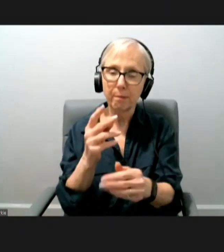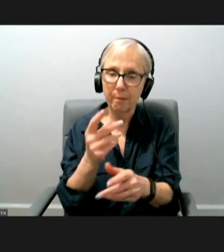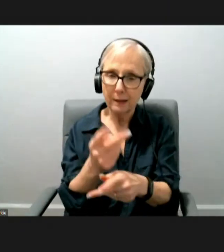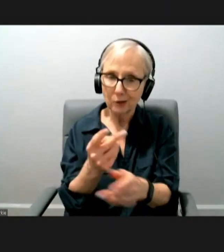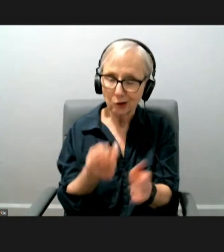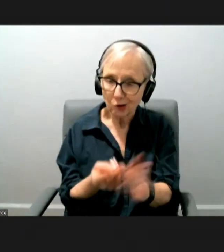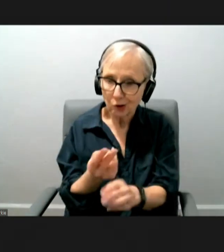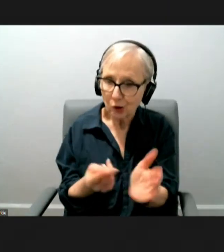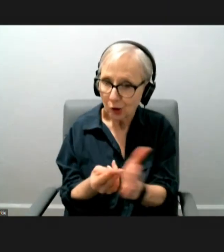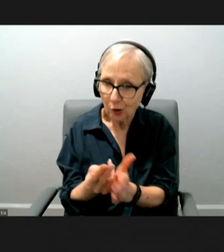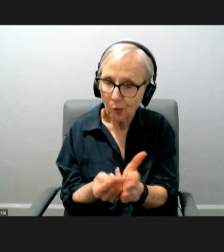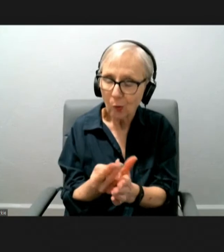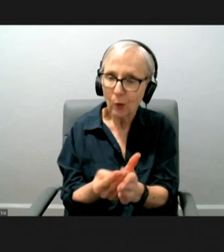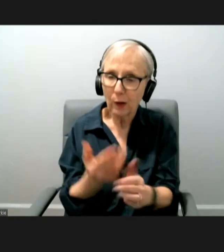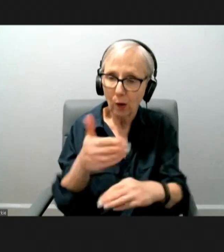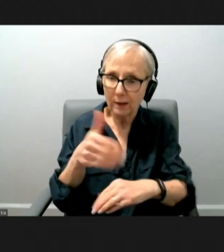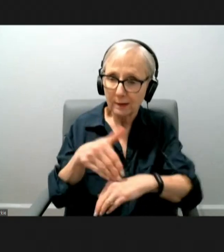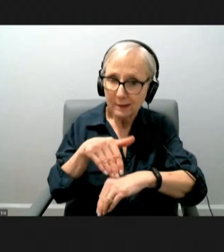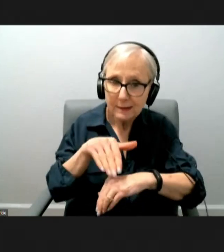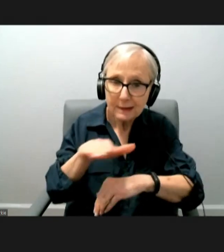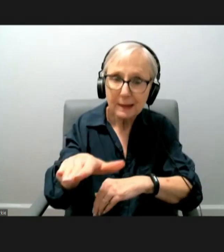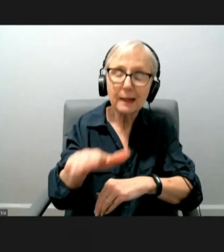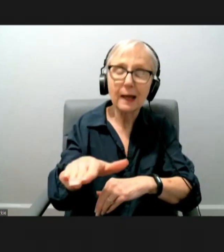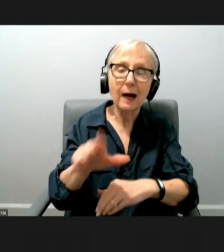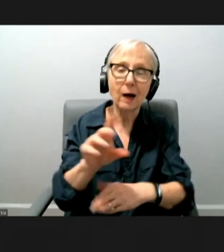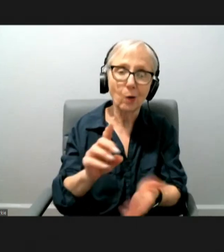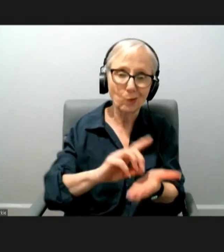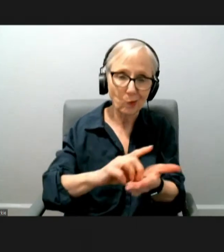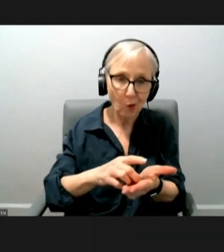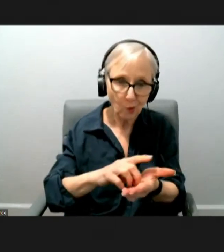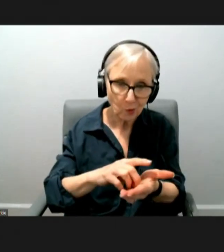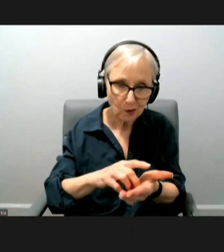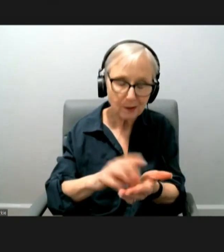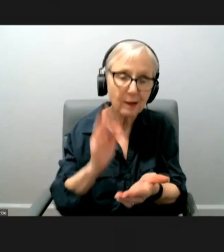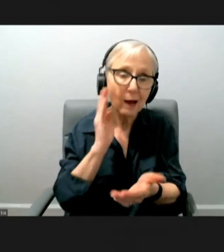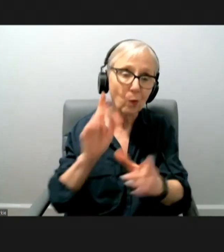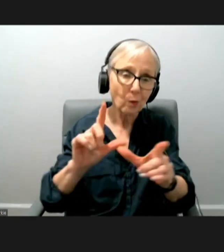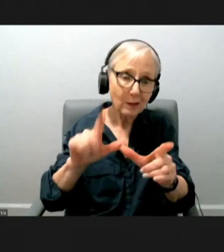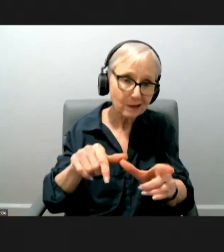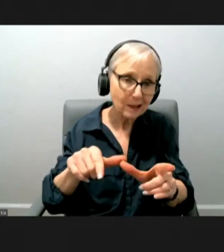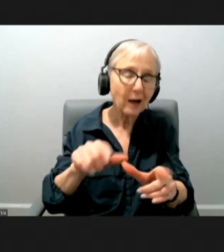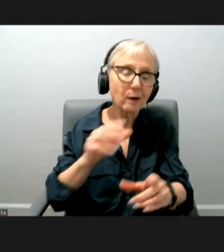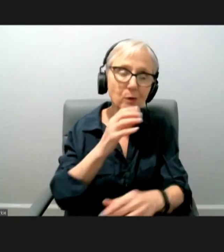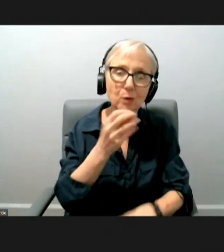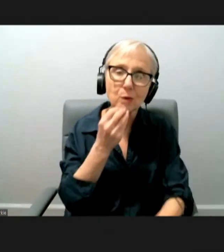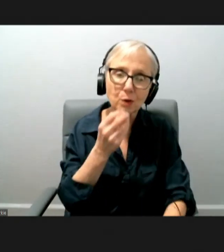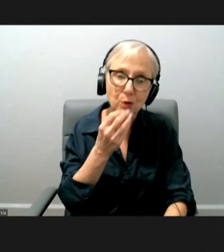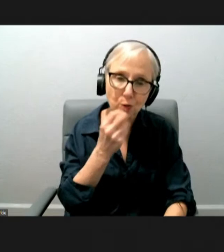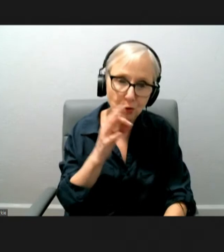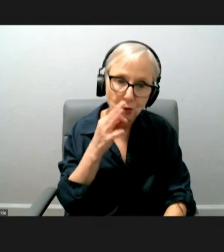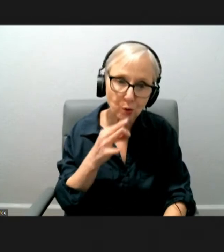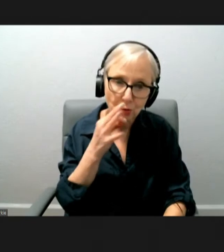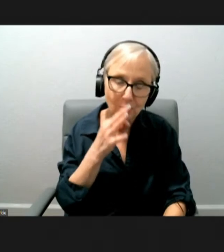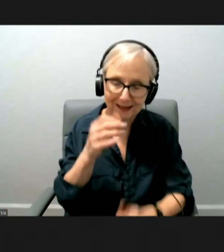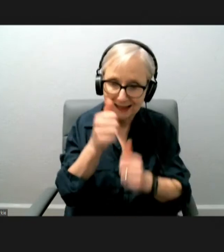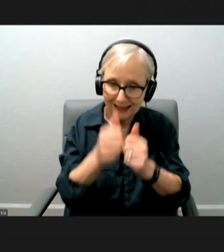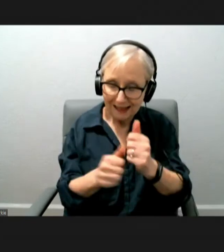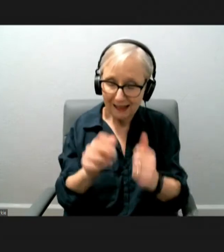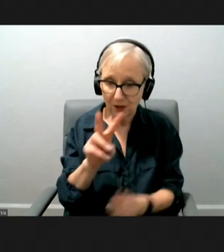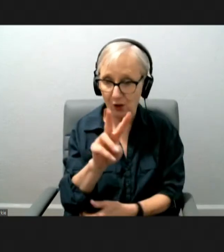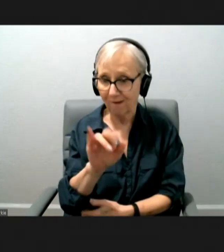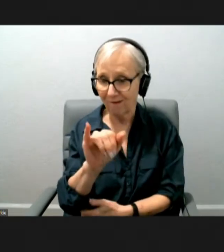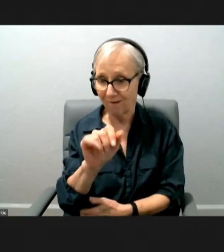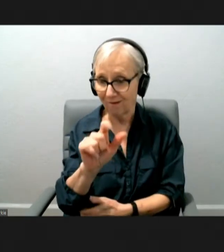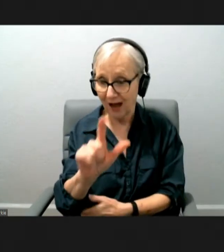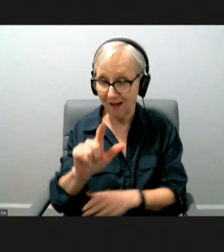those doses that are more likely to expire in the coming months. Each vial has its own expiration date,